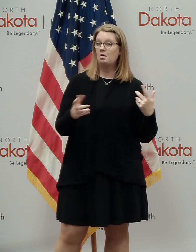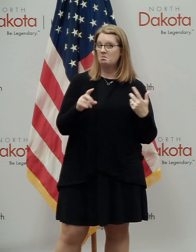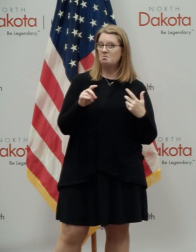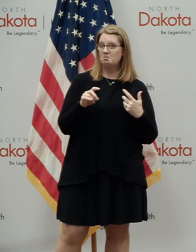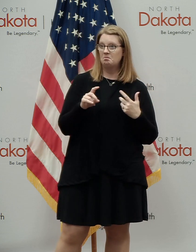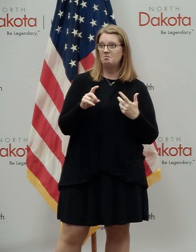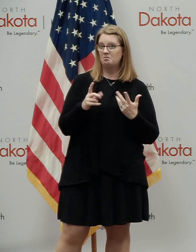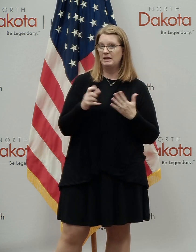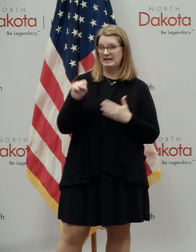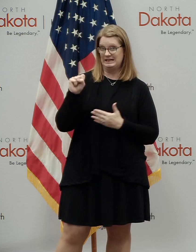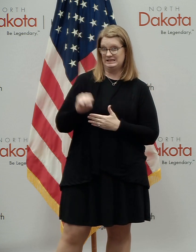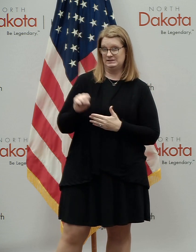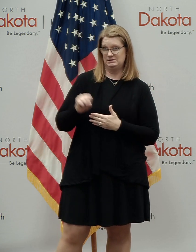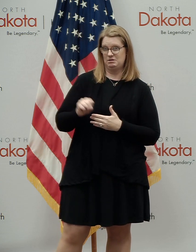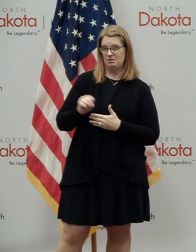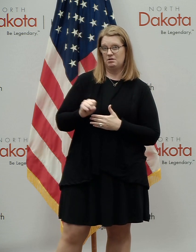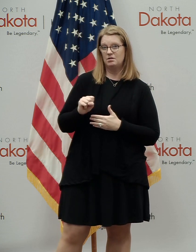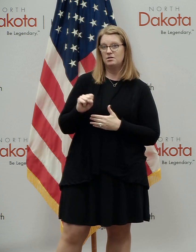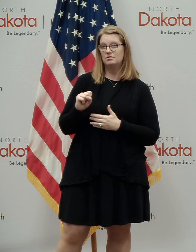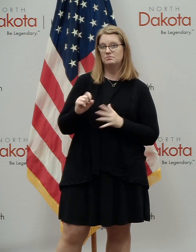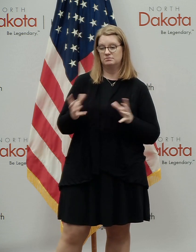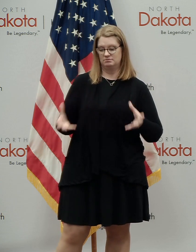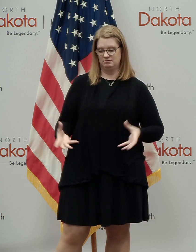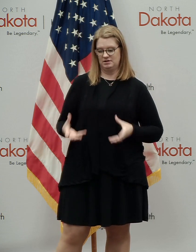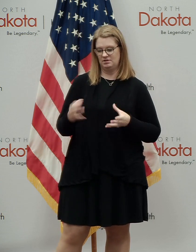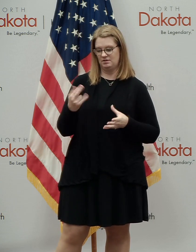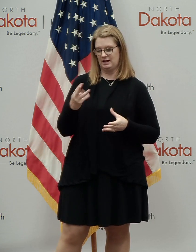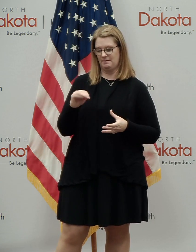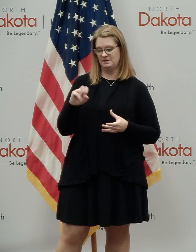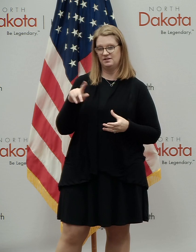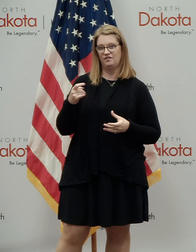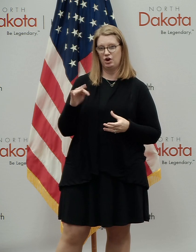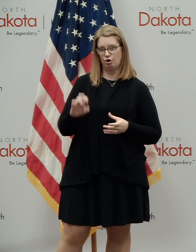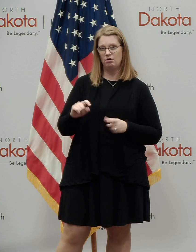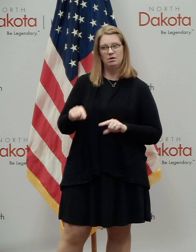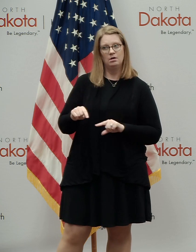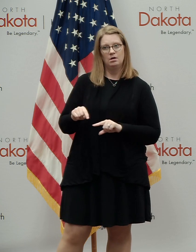this year, at least in the southern hemisphere. In southern hemisphere,